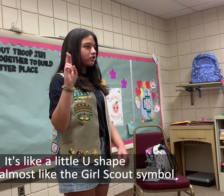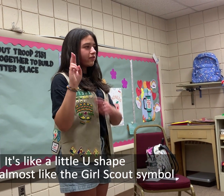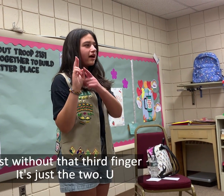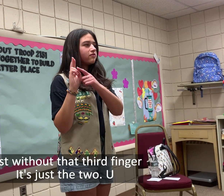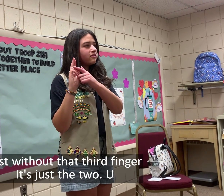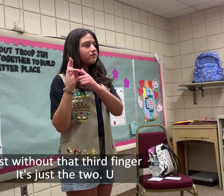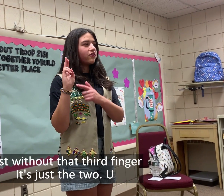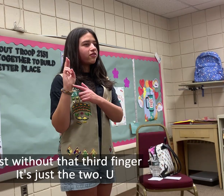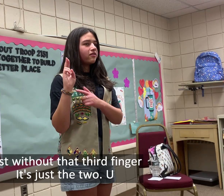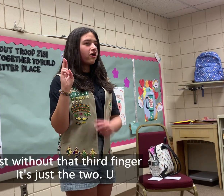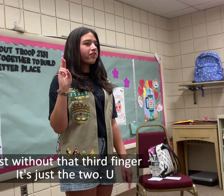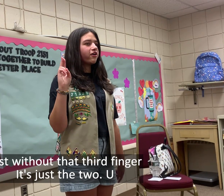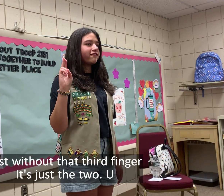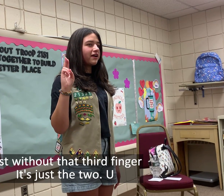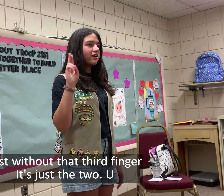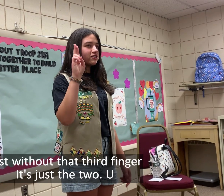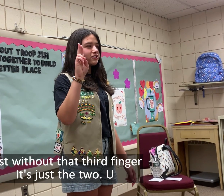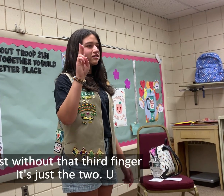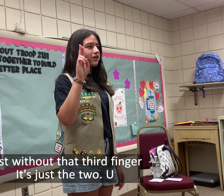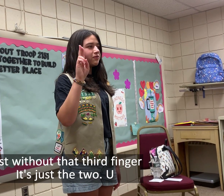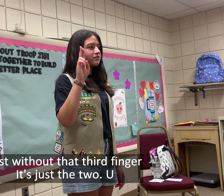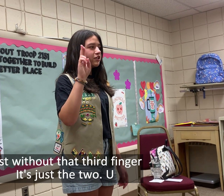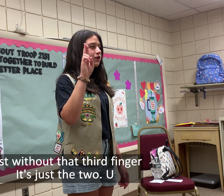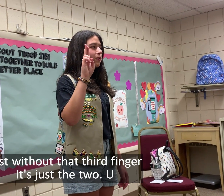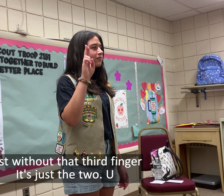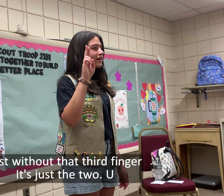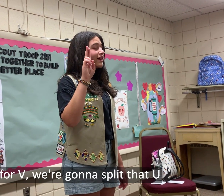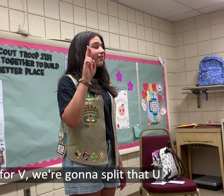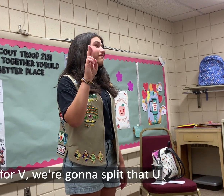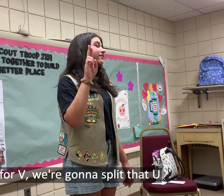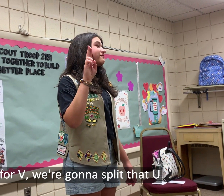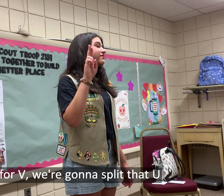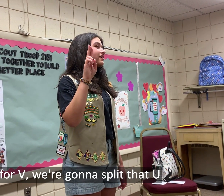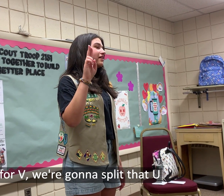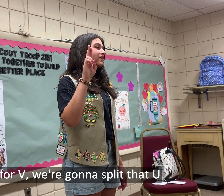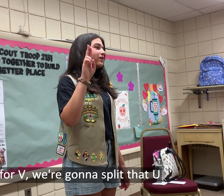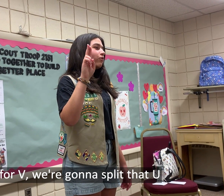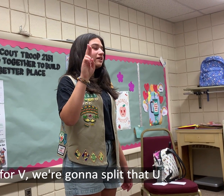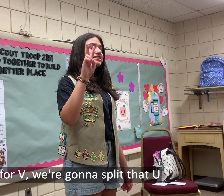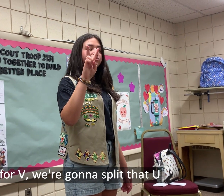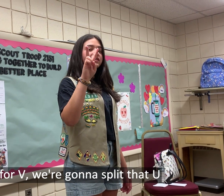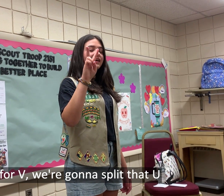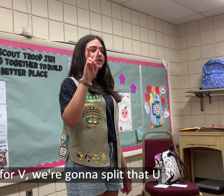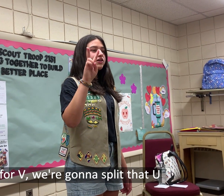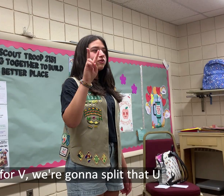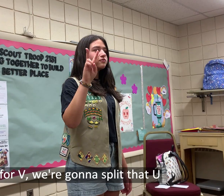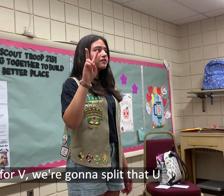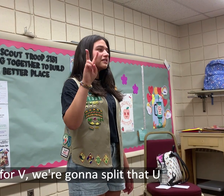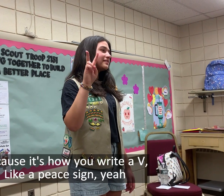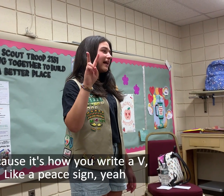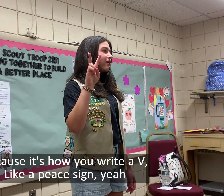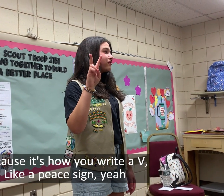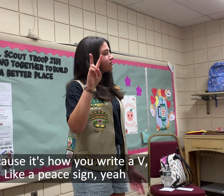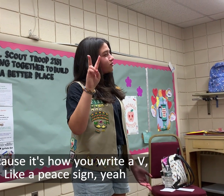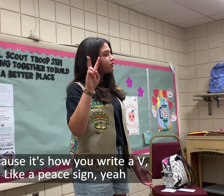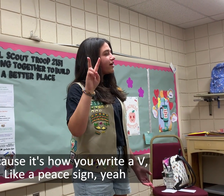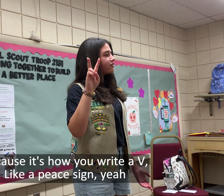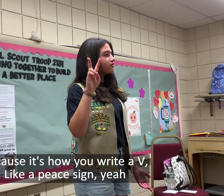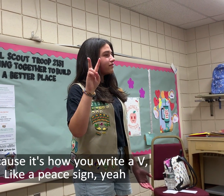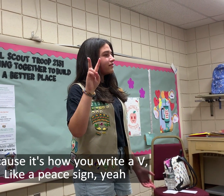without our third finger. It's just the 2. U. Then for V, we're gonna split that U because it's how you write it,